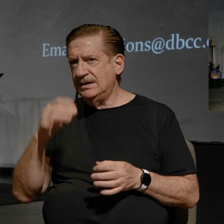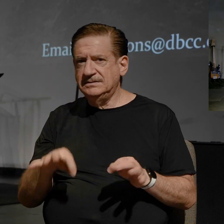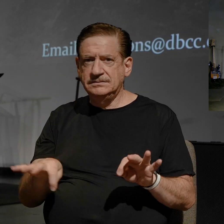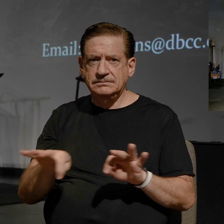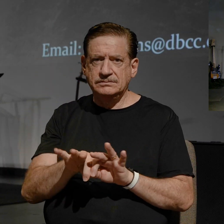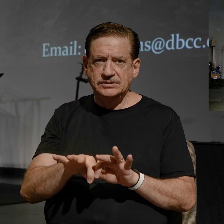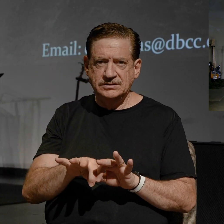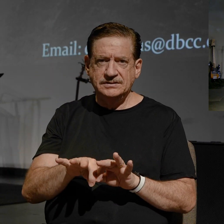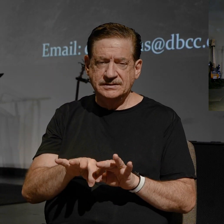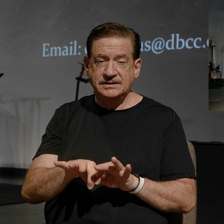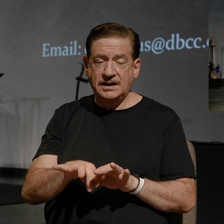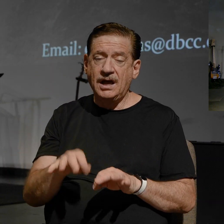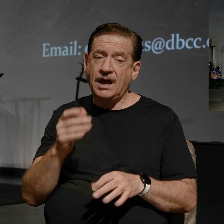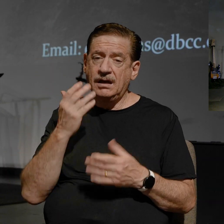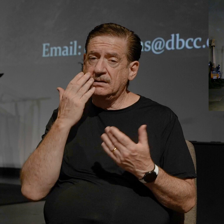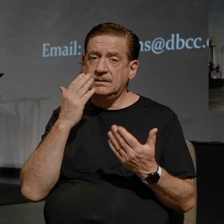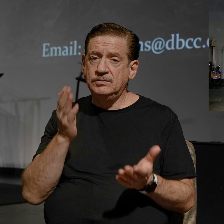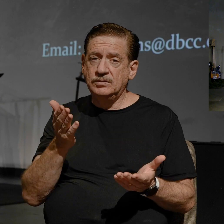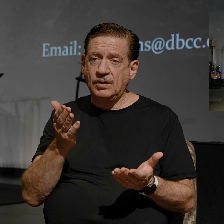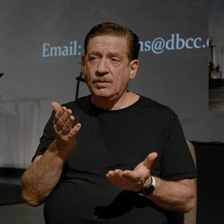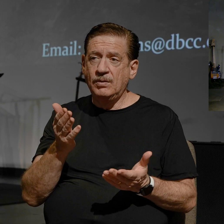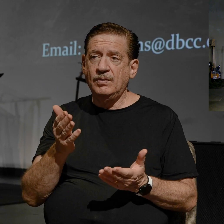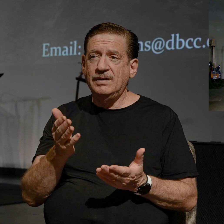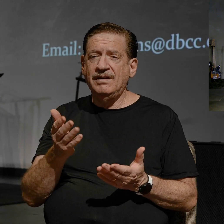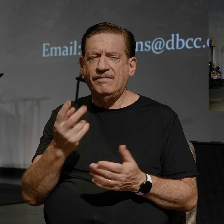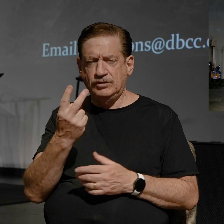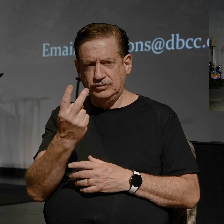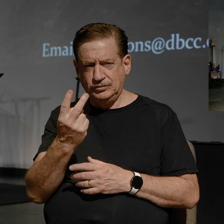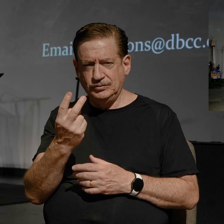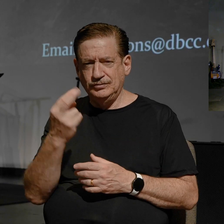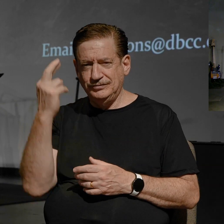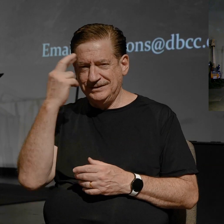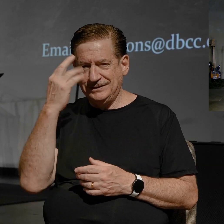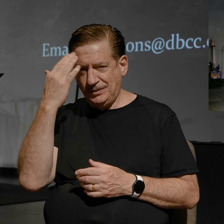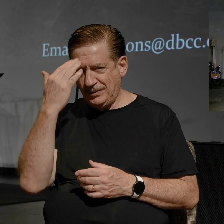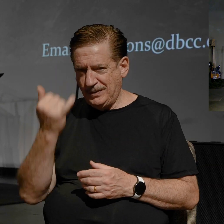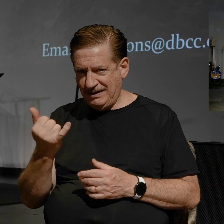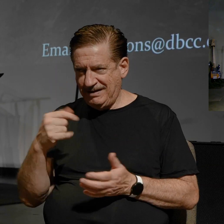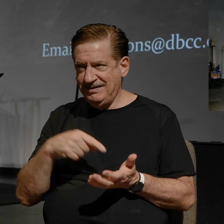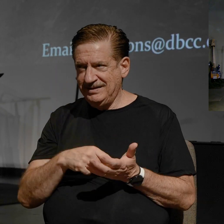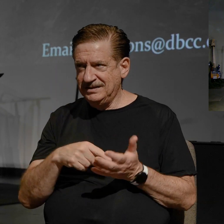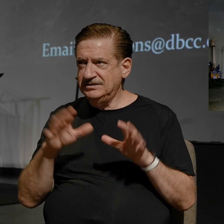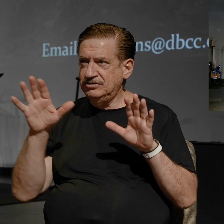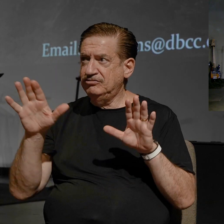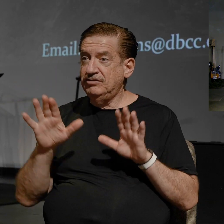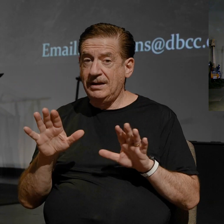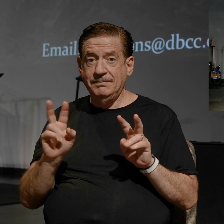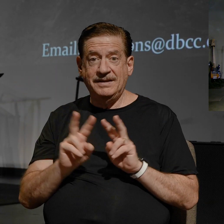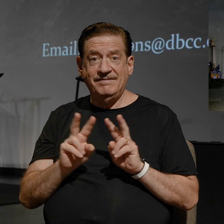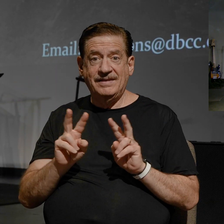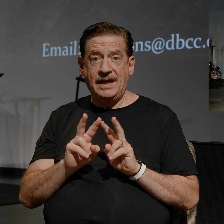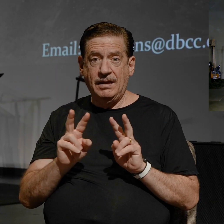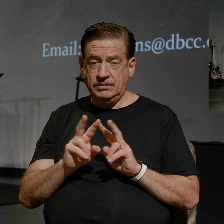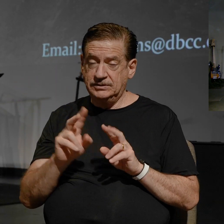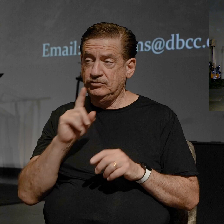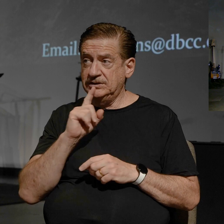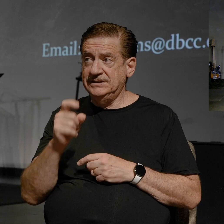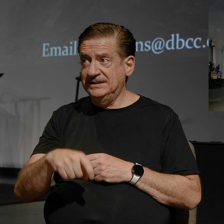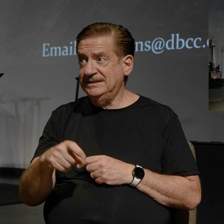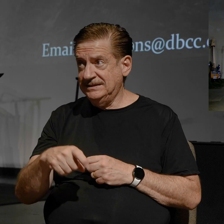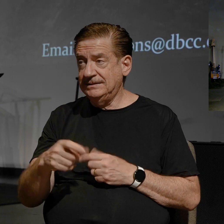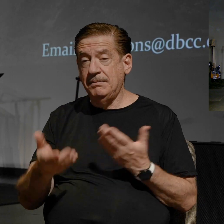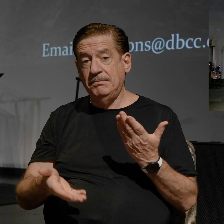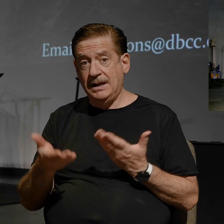important? And I know in my own life, I can think of two reasons why this is of incredible value. In fact, it's a necessity. It may even be